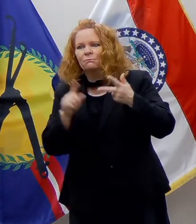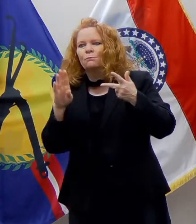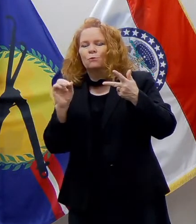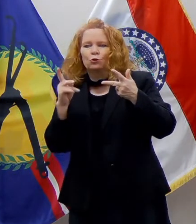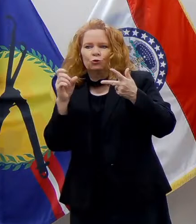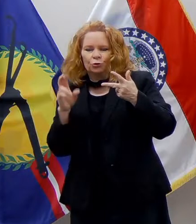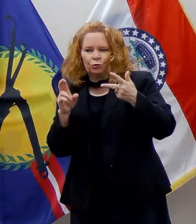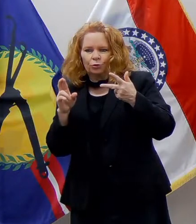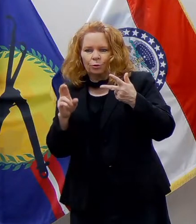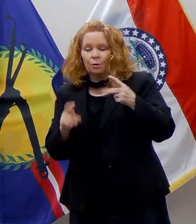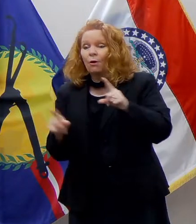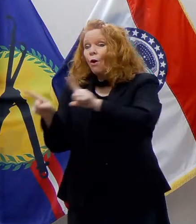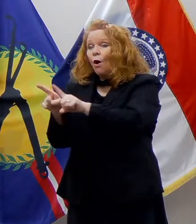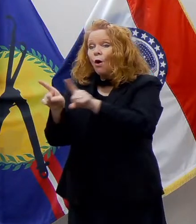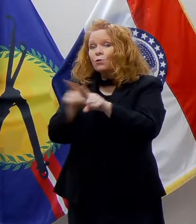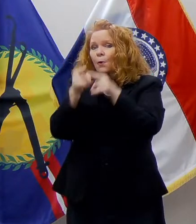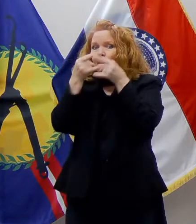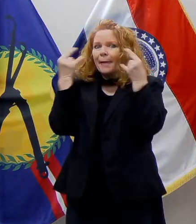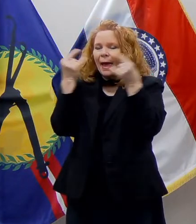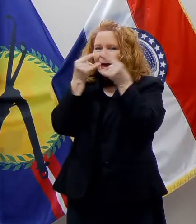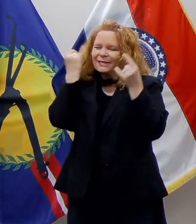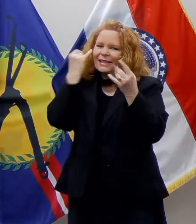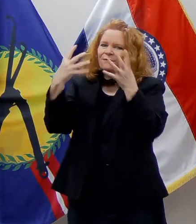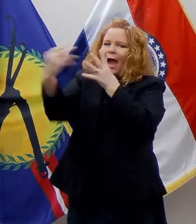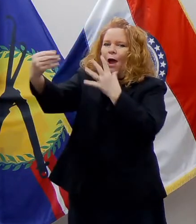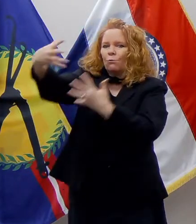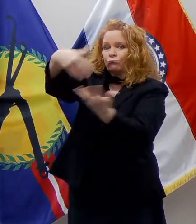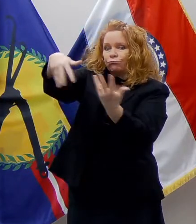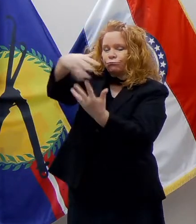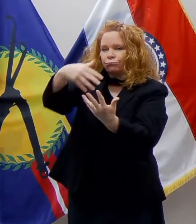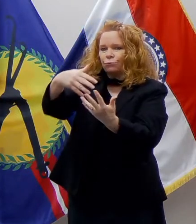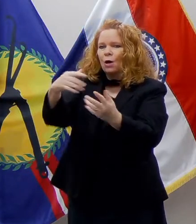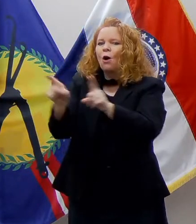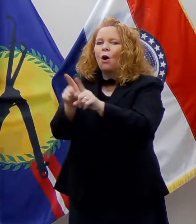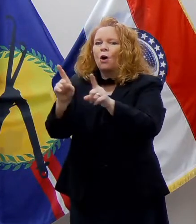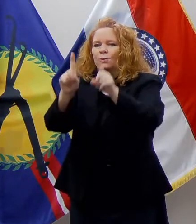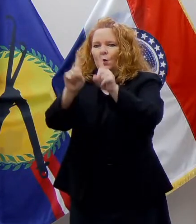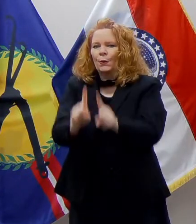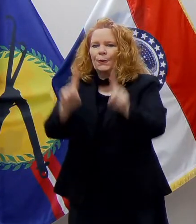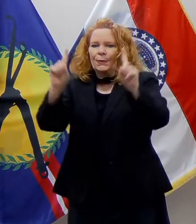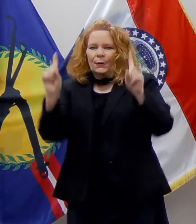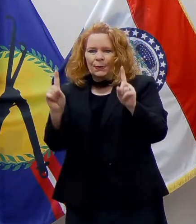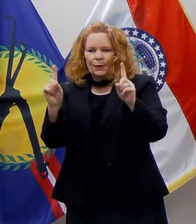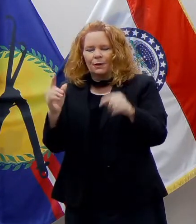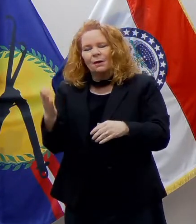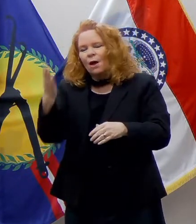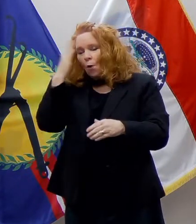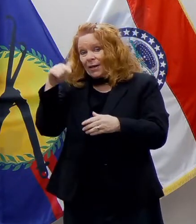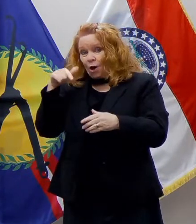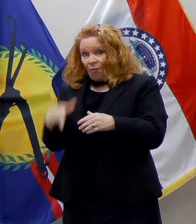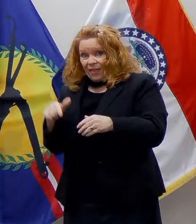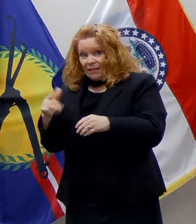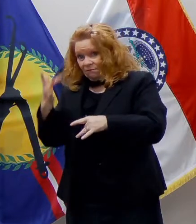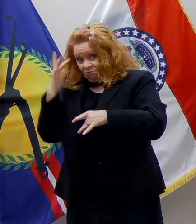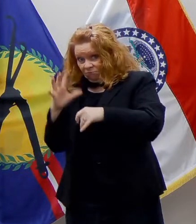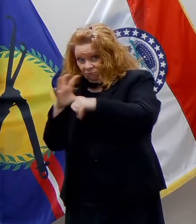should wear a mask, especially in public settings when you can't socially distance. We know that this virus is much more